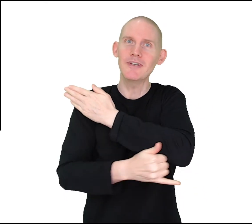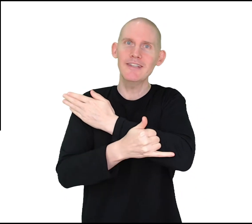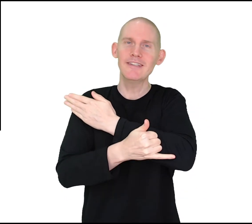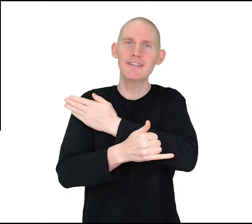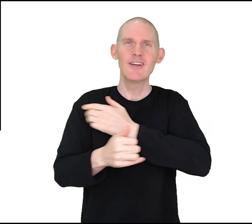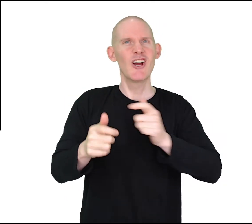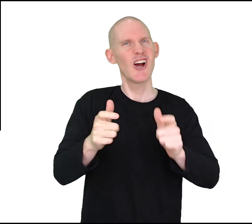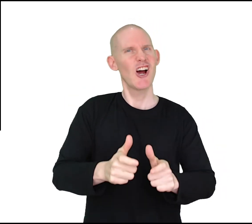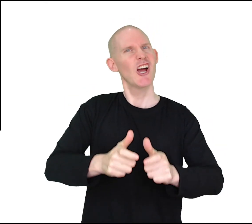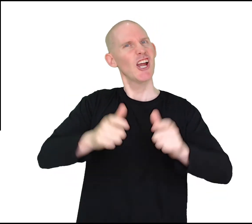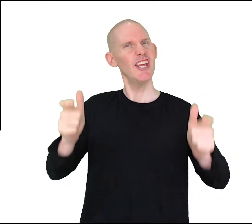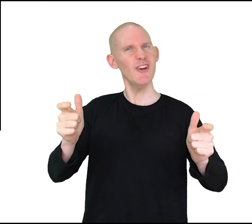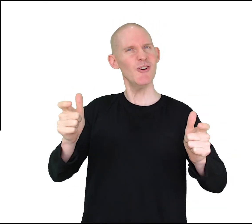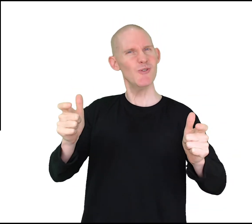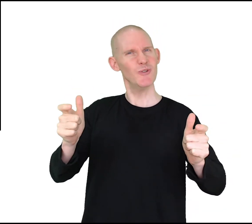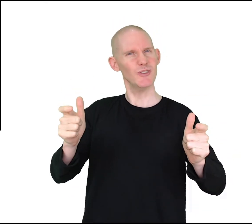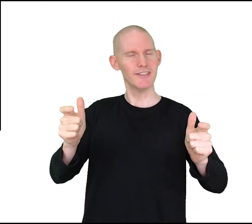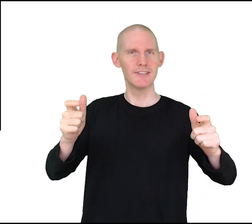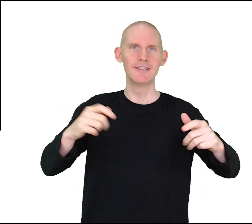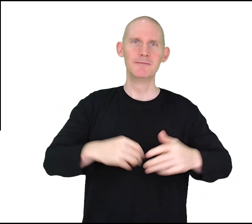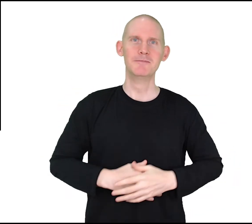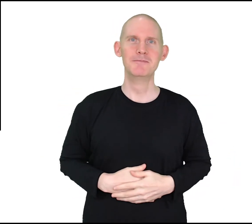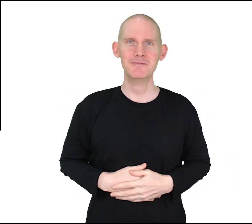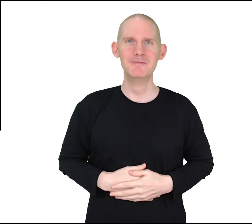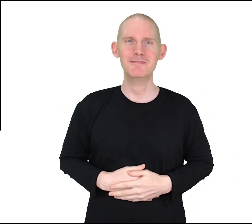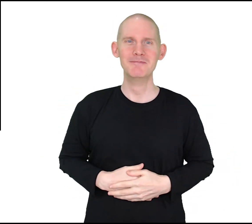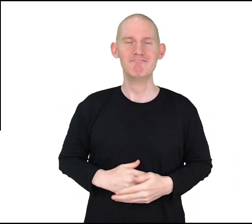country huge.